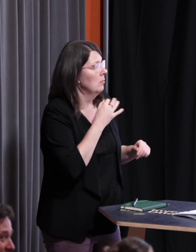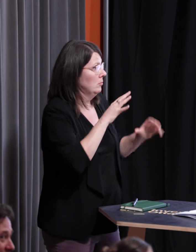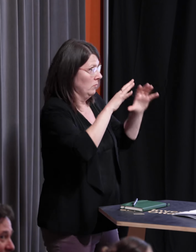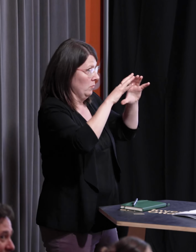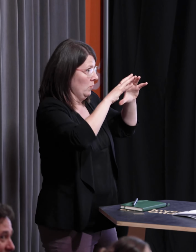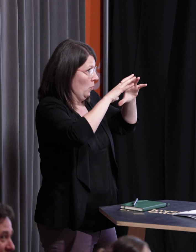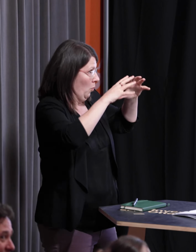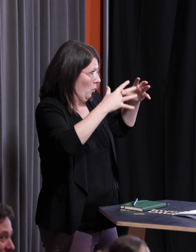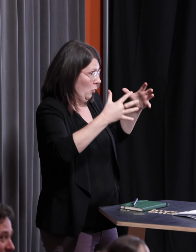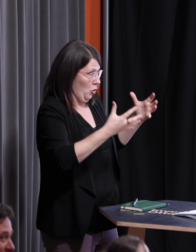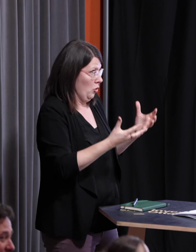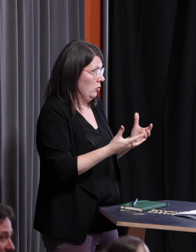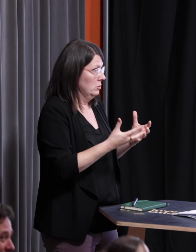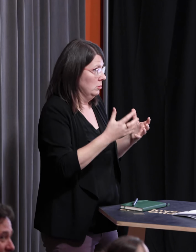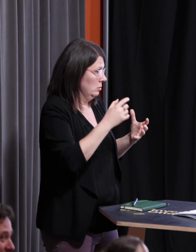world